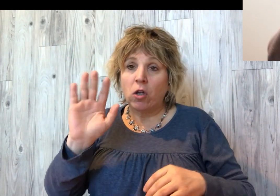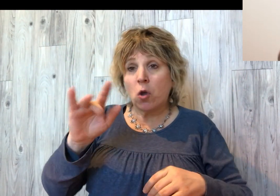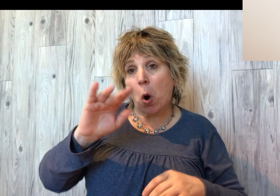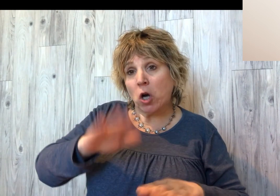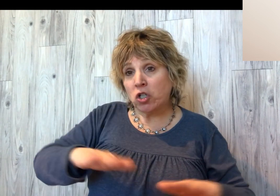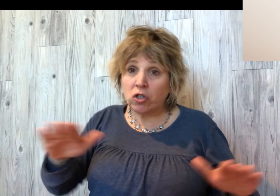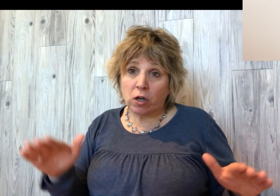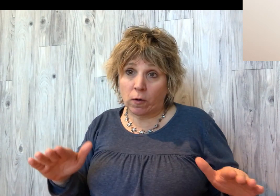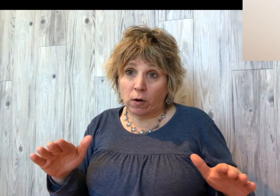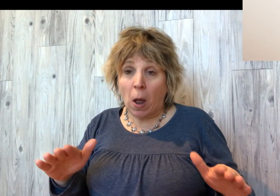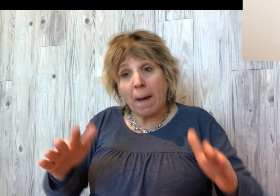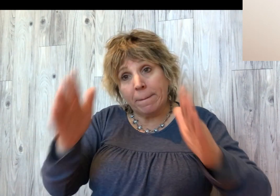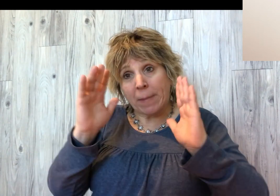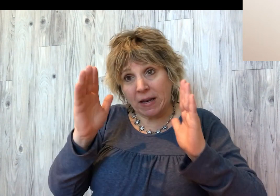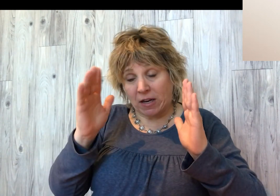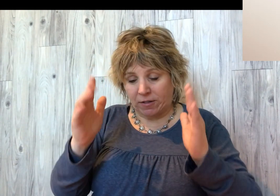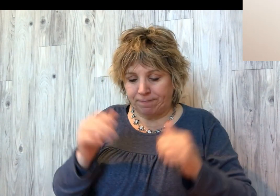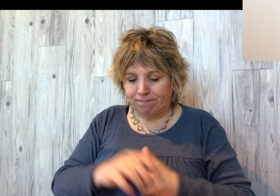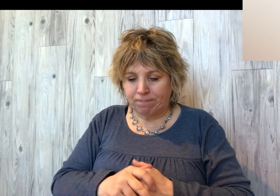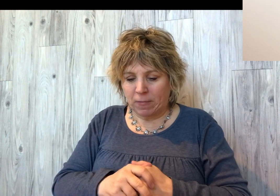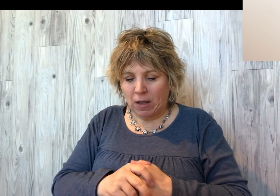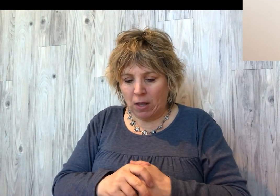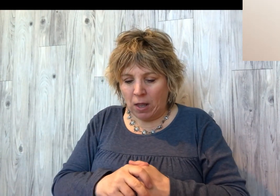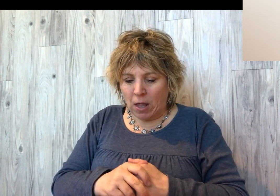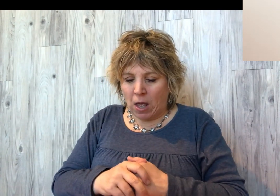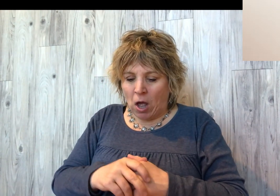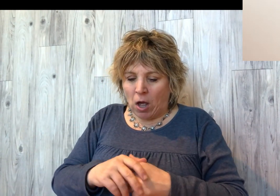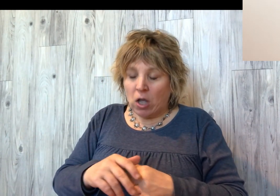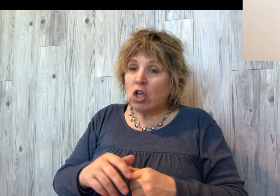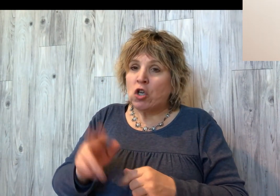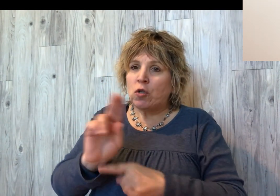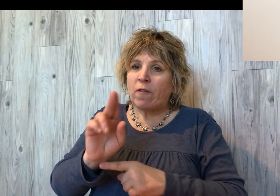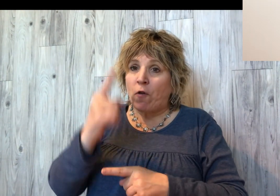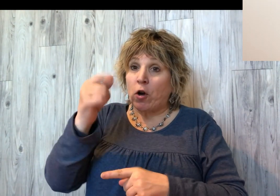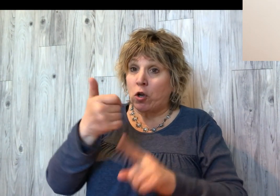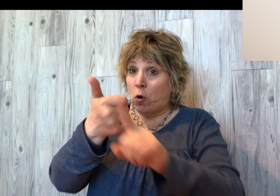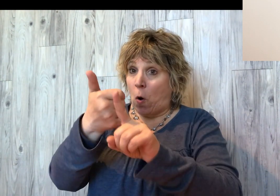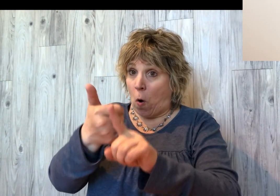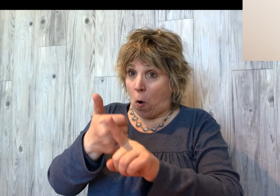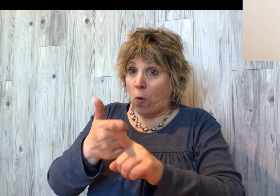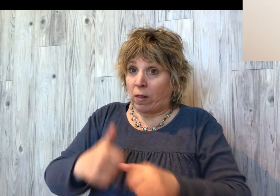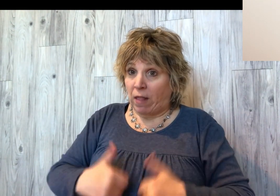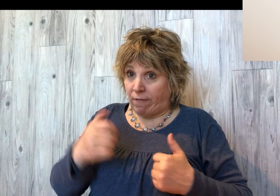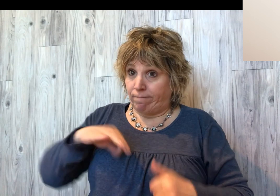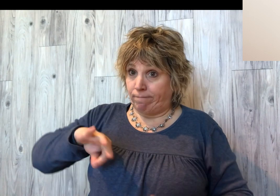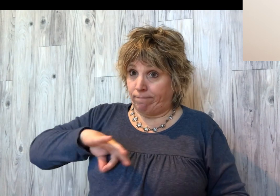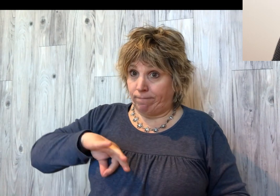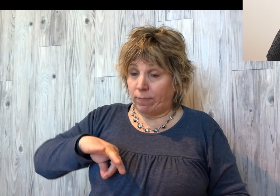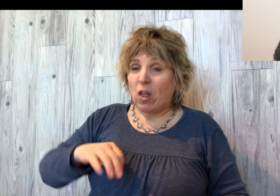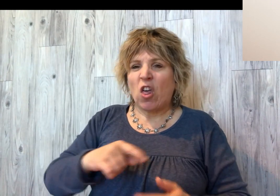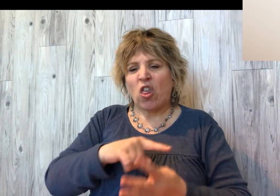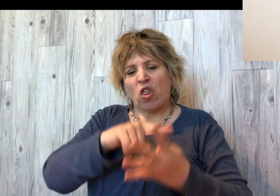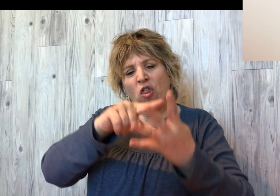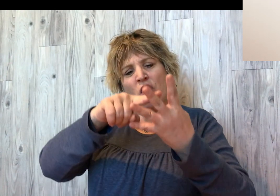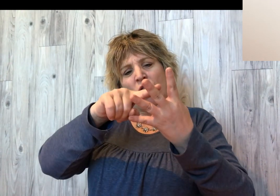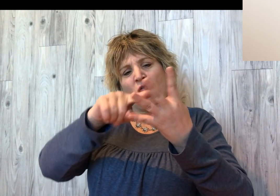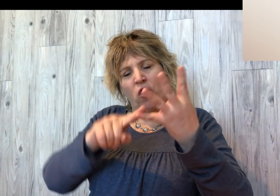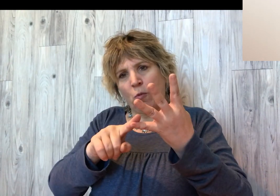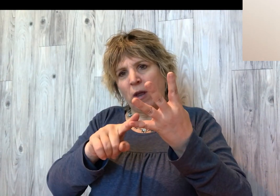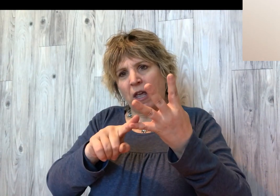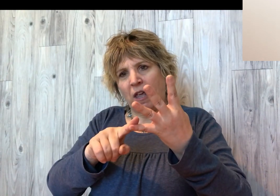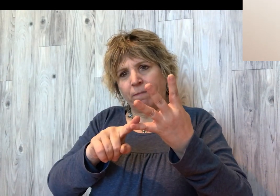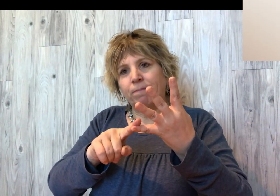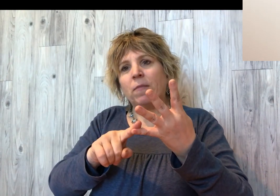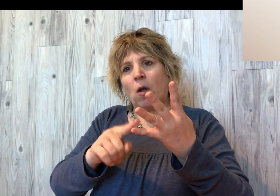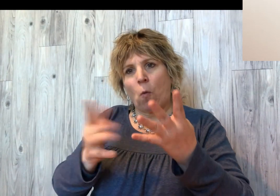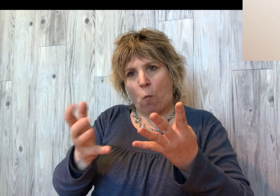Just everybody, pay attention to their own life. Apply this to your own life today, and here we go. So, three different kinds